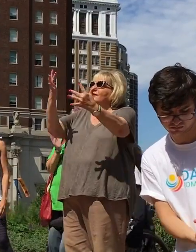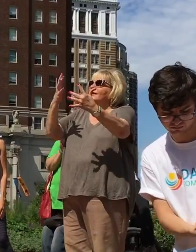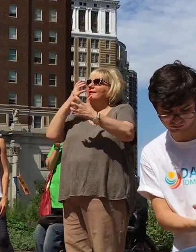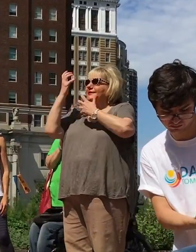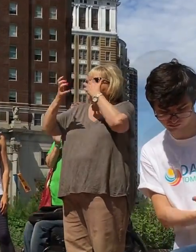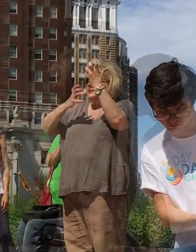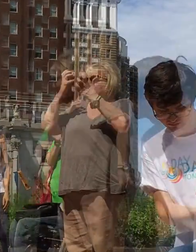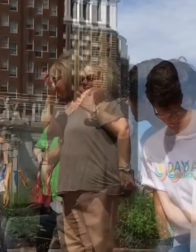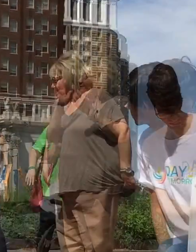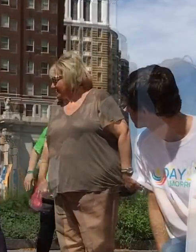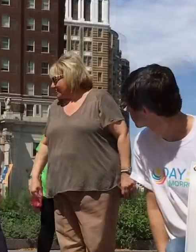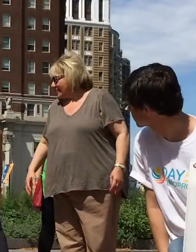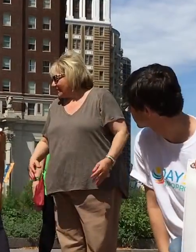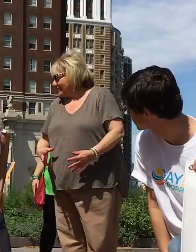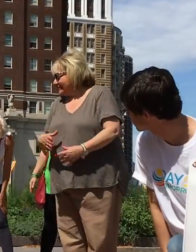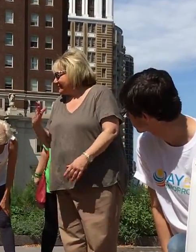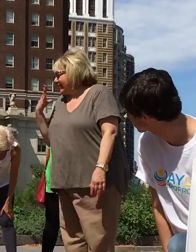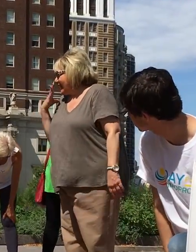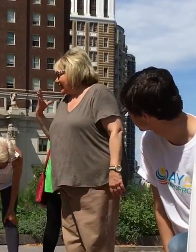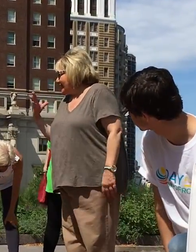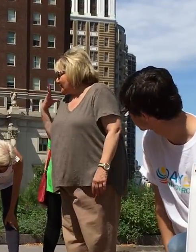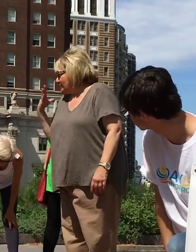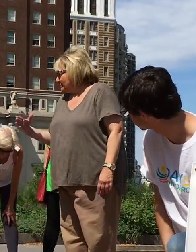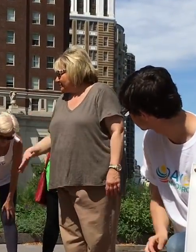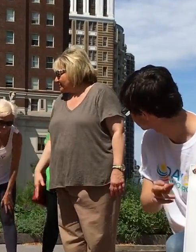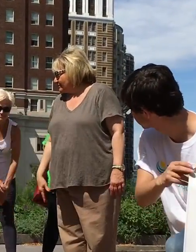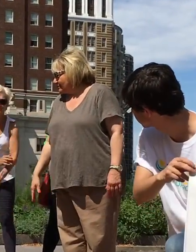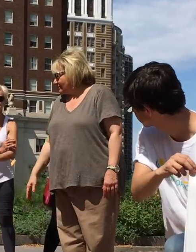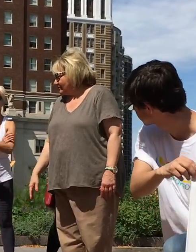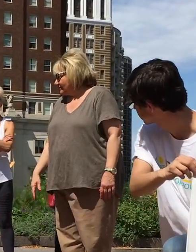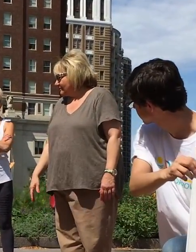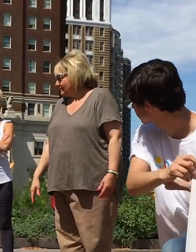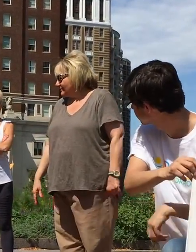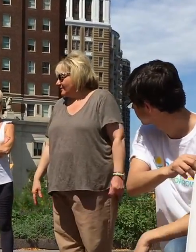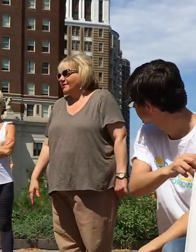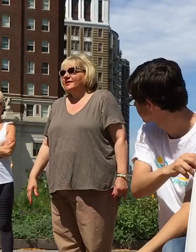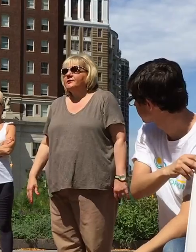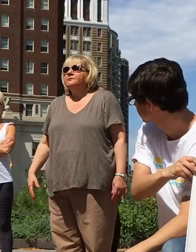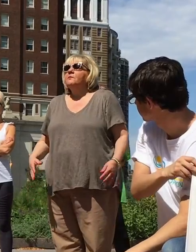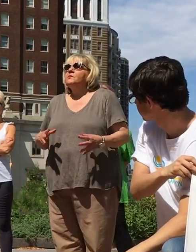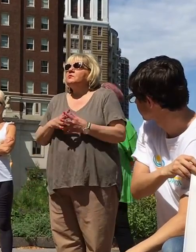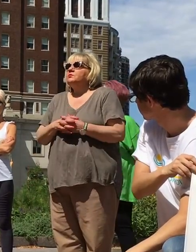Yeah. Thank you so much. In Philly,